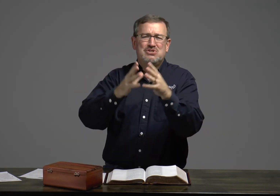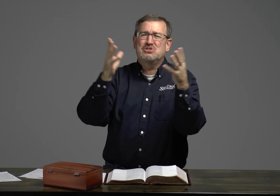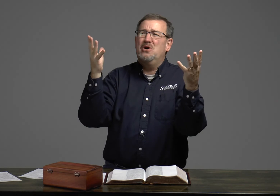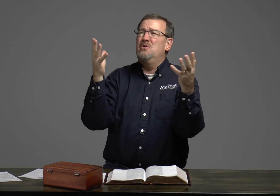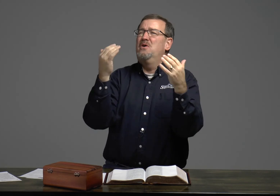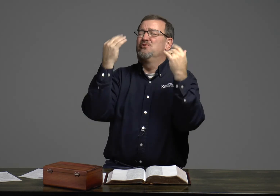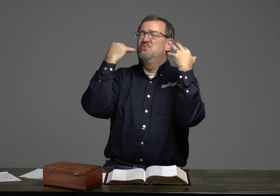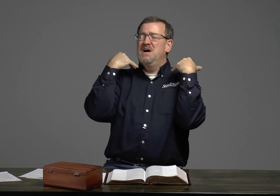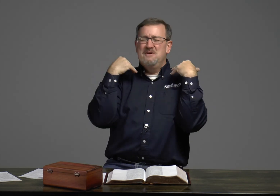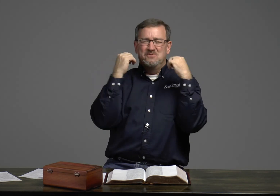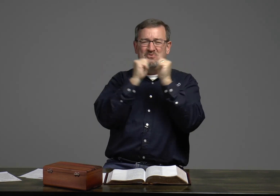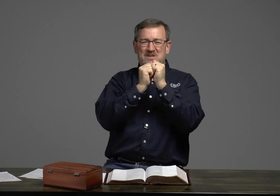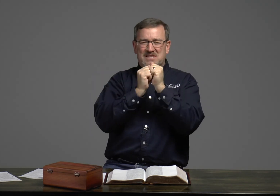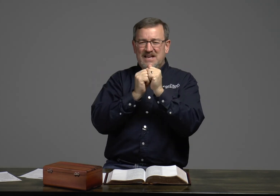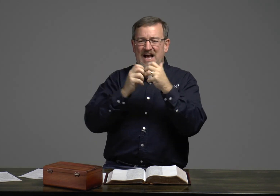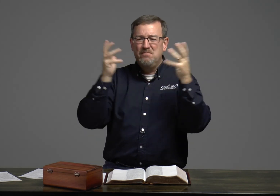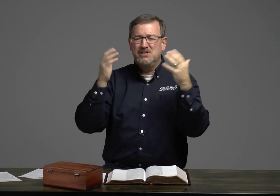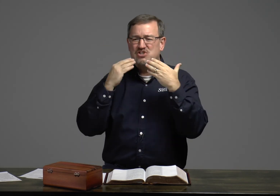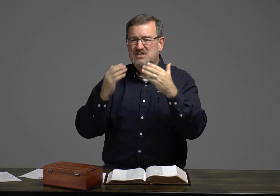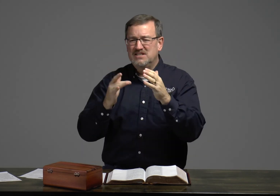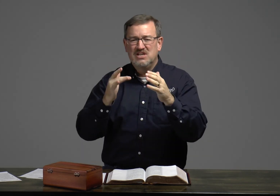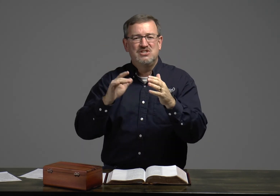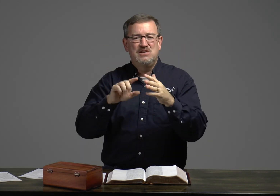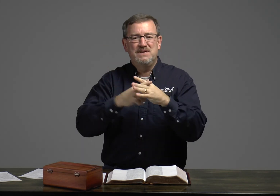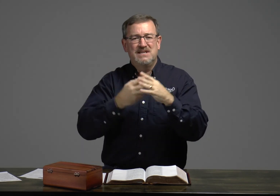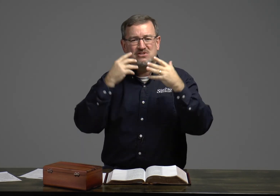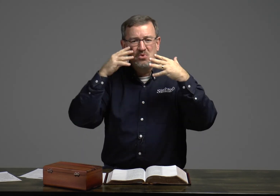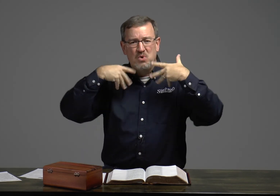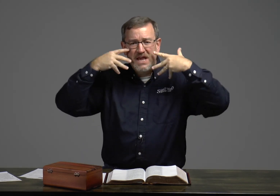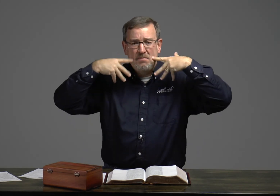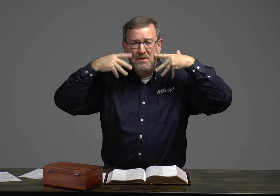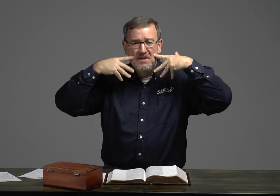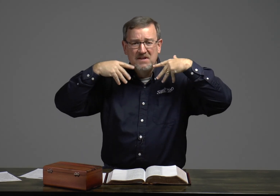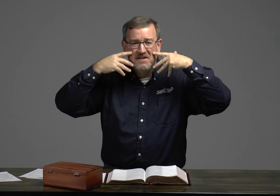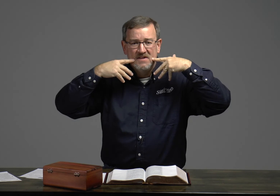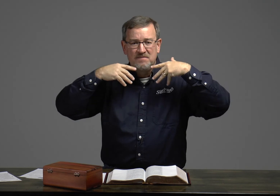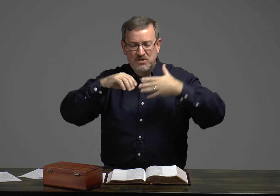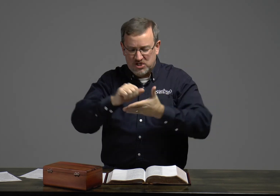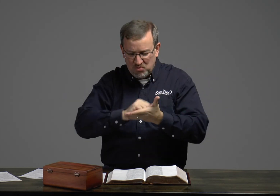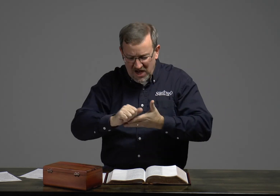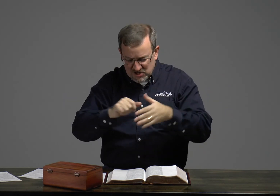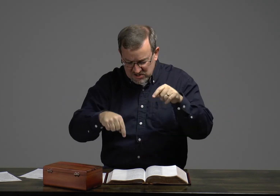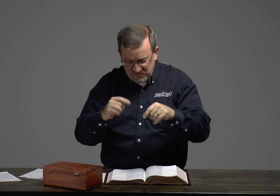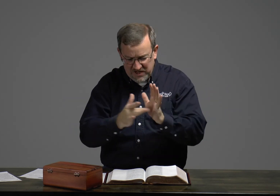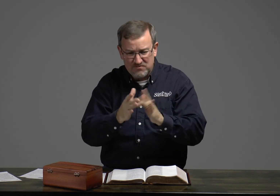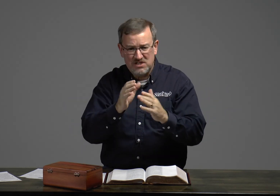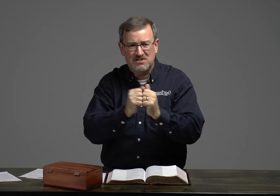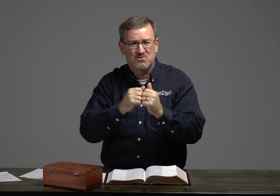so overwhelmed with how much she thinks. She begins to weep. She washes the feet of Jesus with